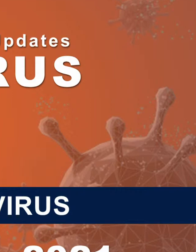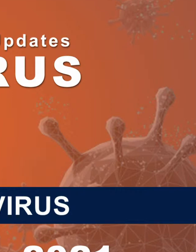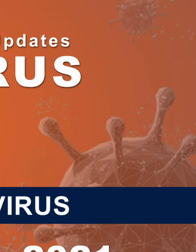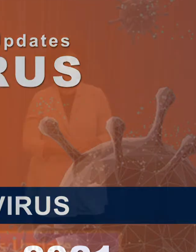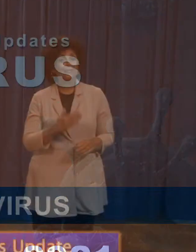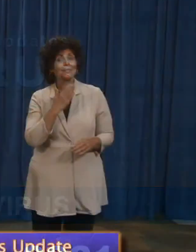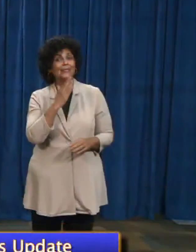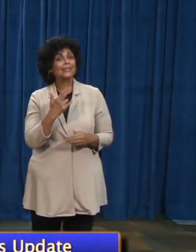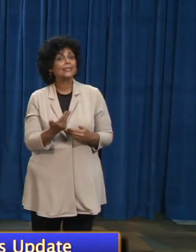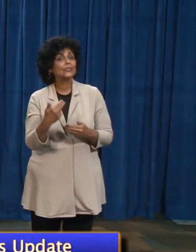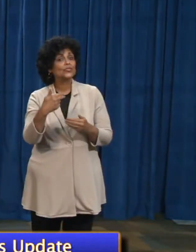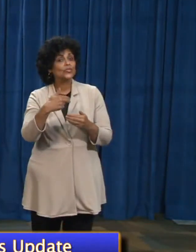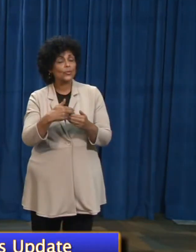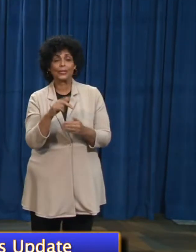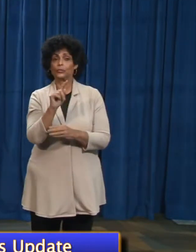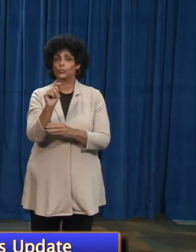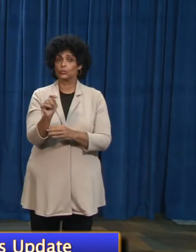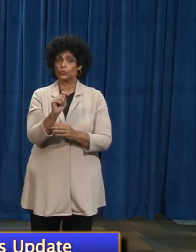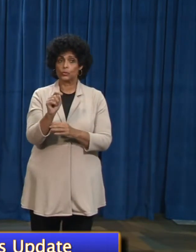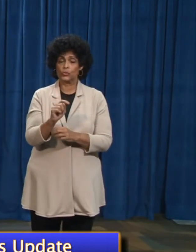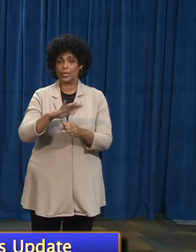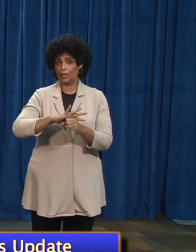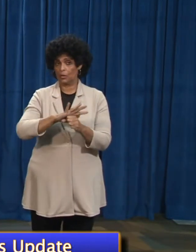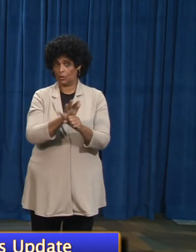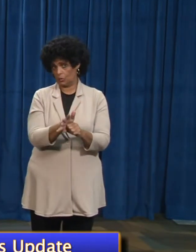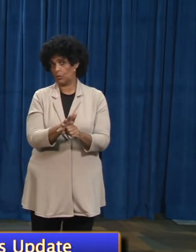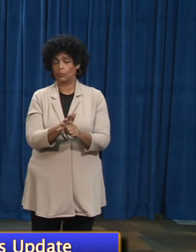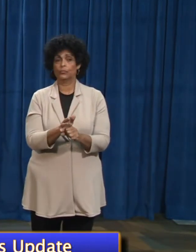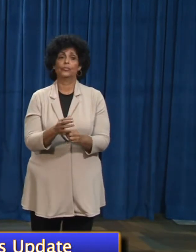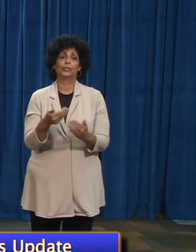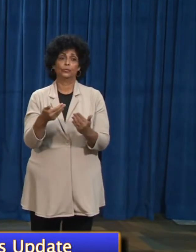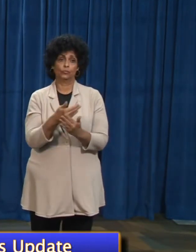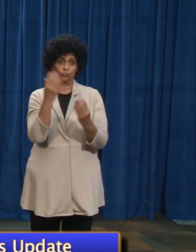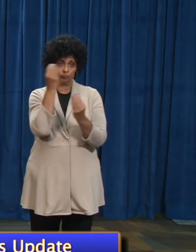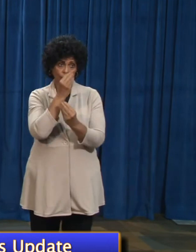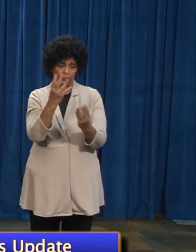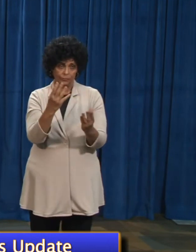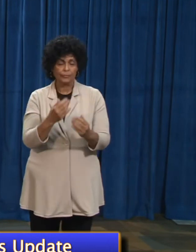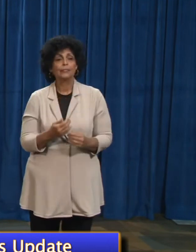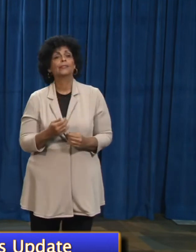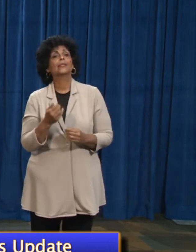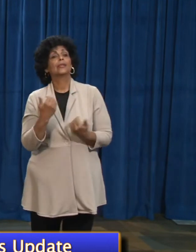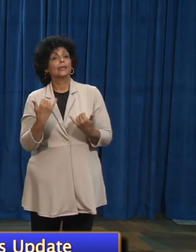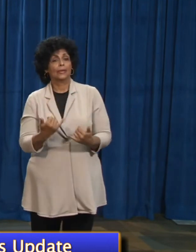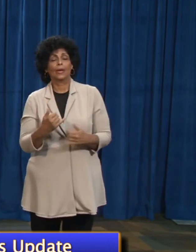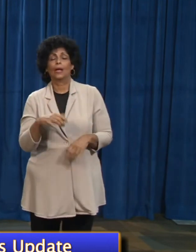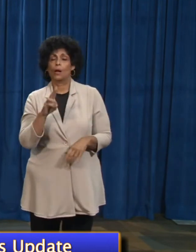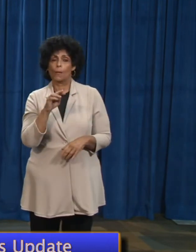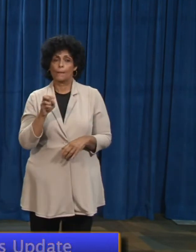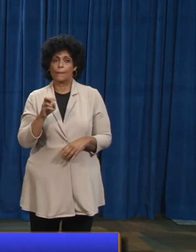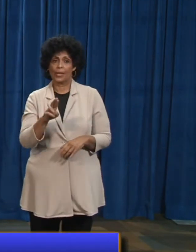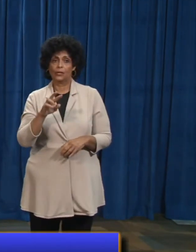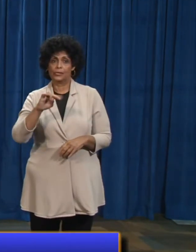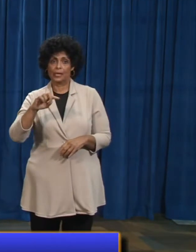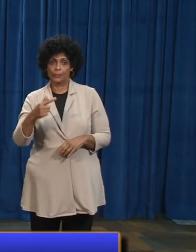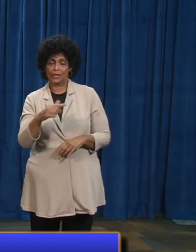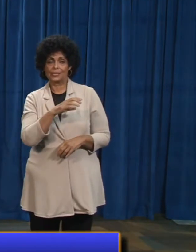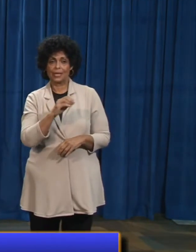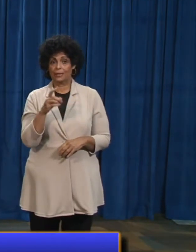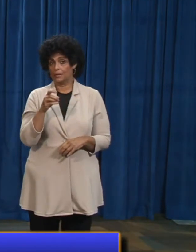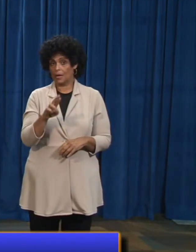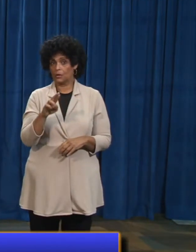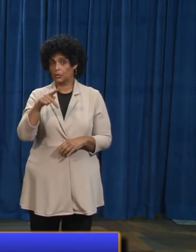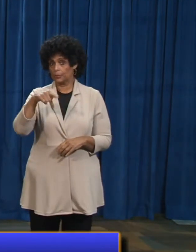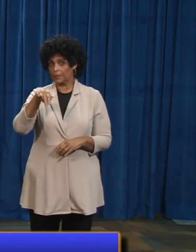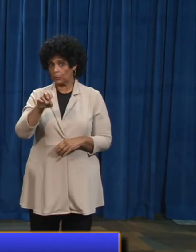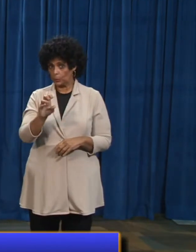Thank you for joining us for this Tuesday's COVID-19 press briefing, our first in a couple of weeks. Today, Mayor Jerry O'Demmings and Dr. Alpino will discuss